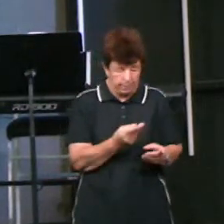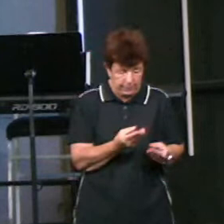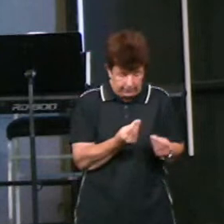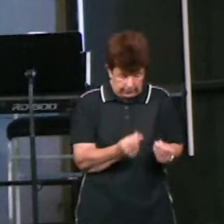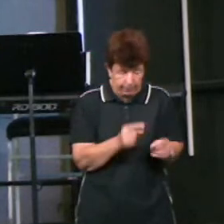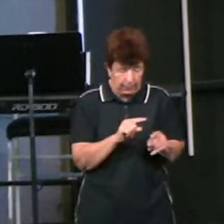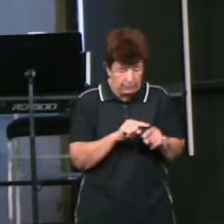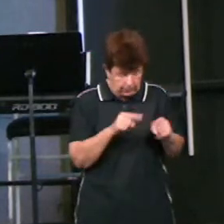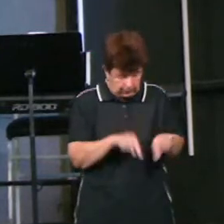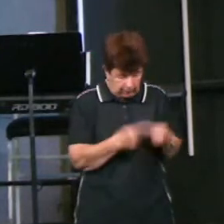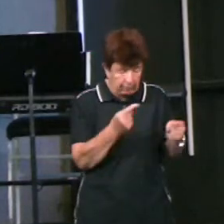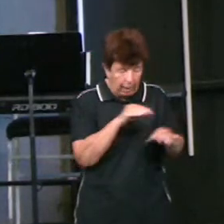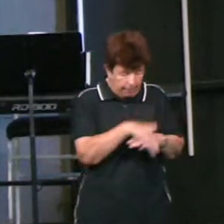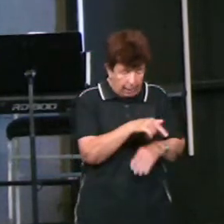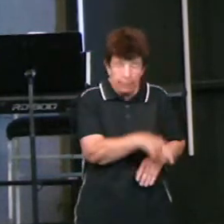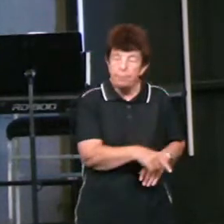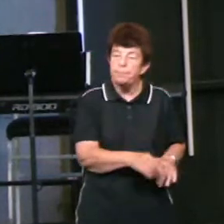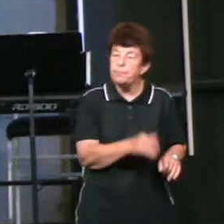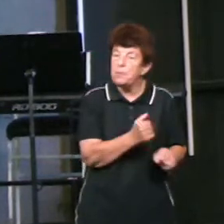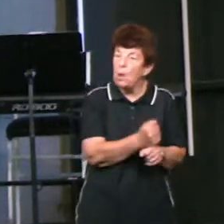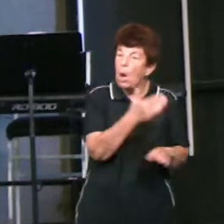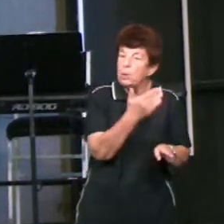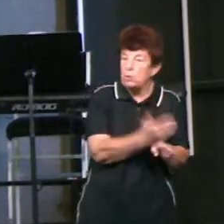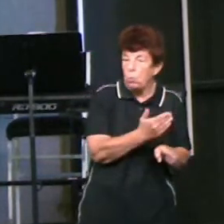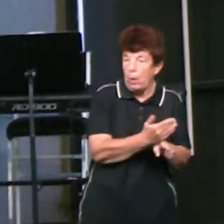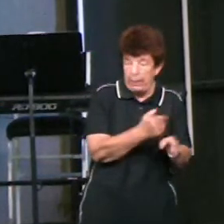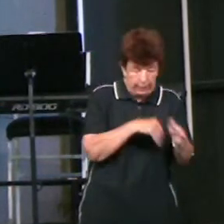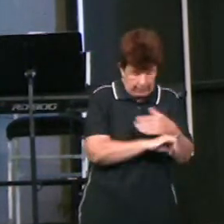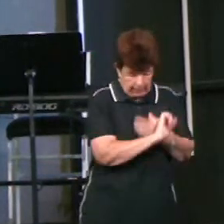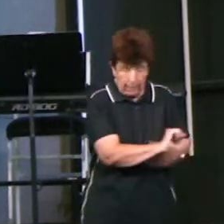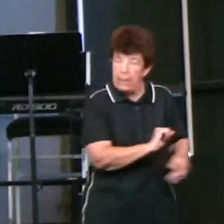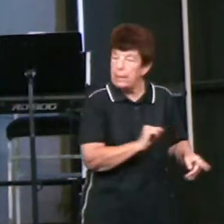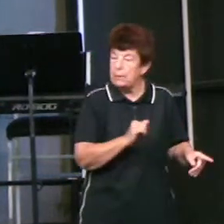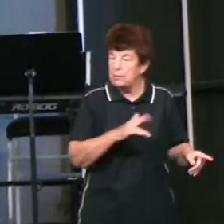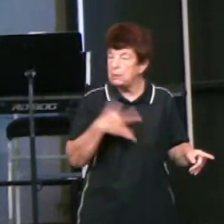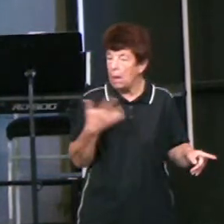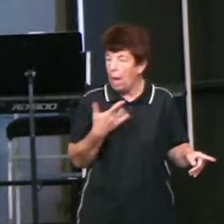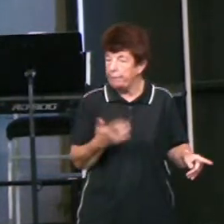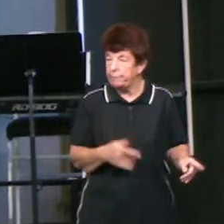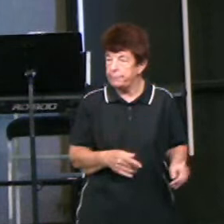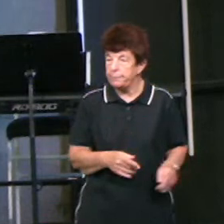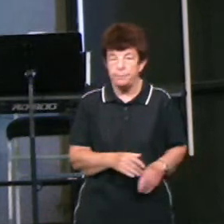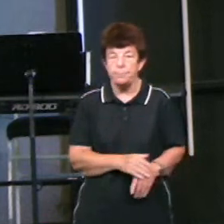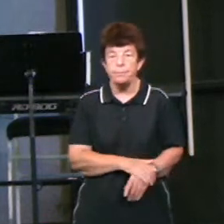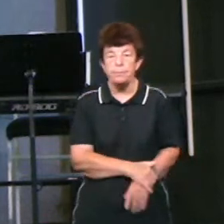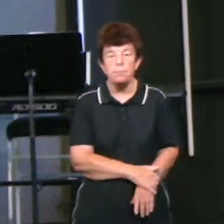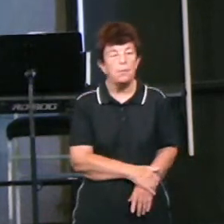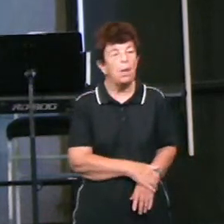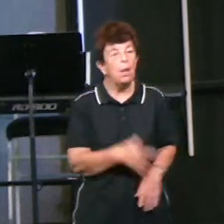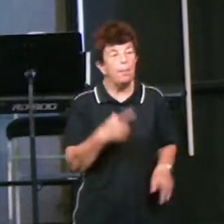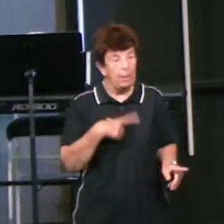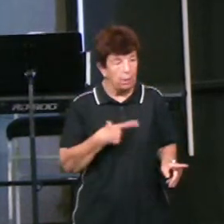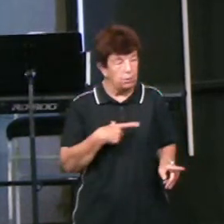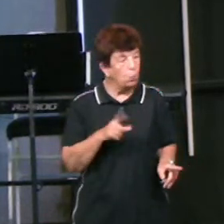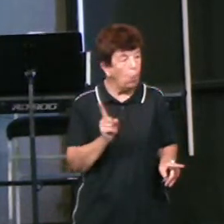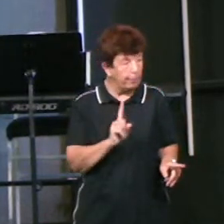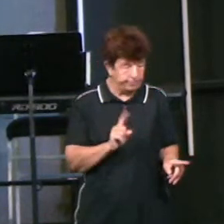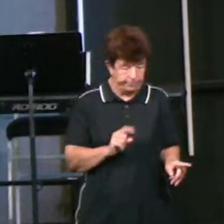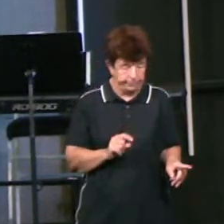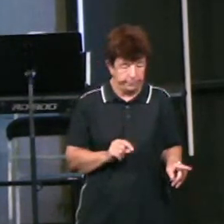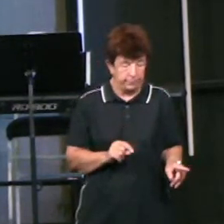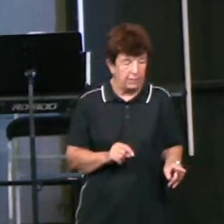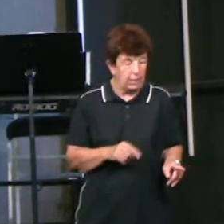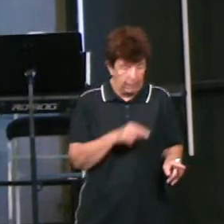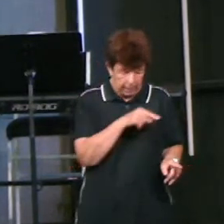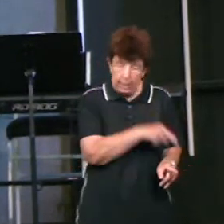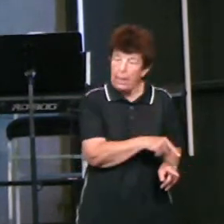different about Cornelius. God is at work in Cornelius's life, because we're also told